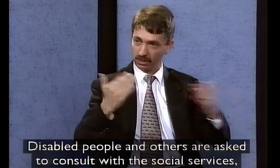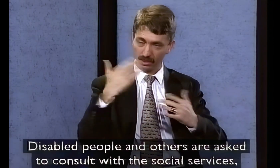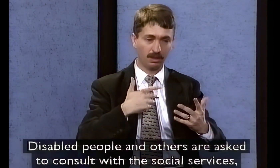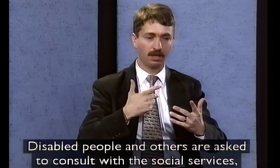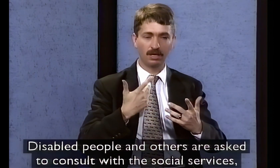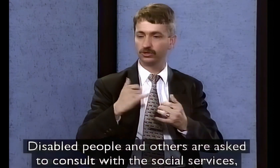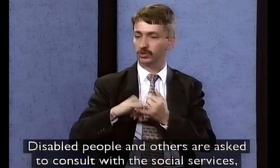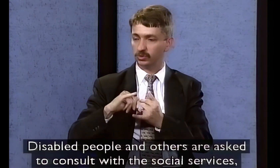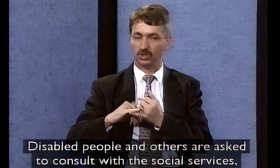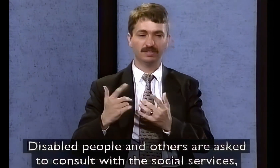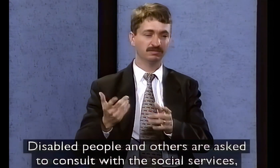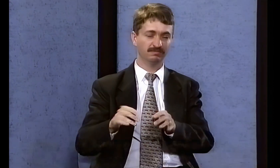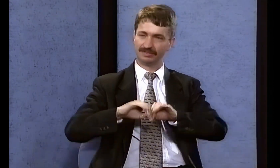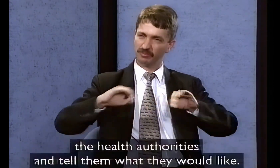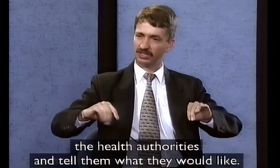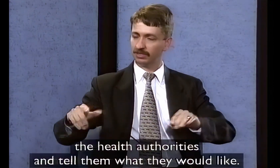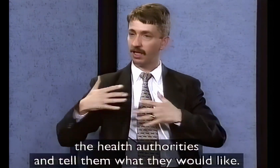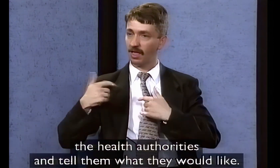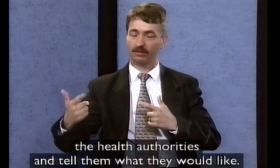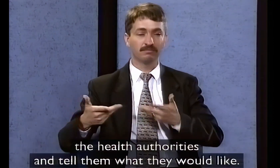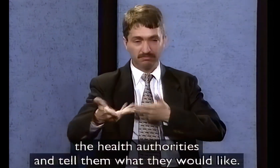social services, the health authorities, and tell them what they'd like.